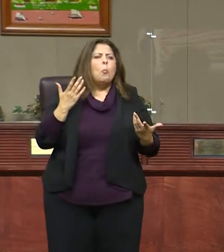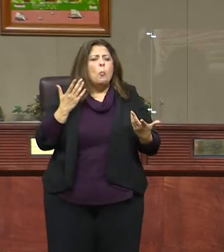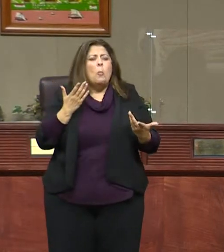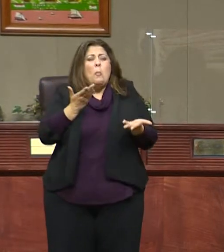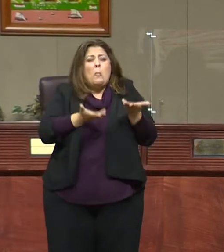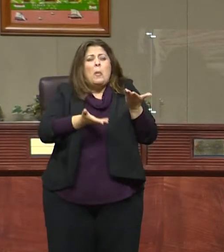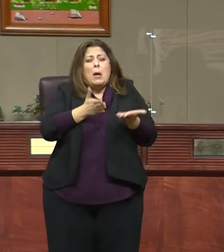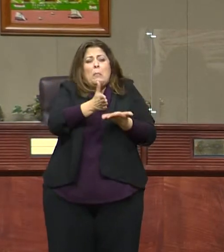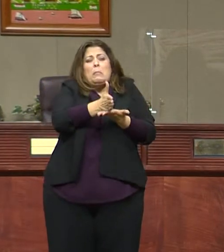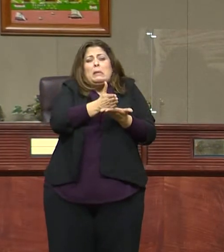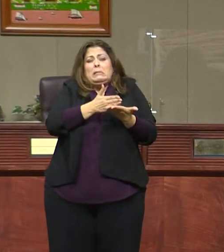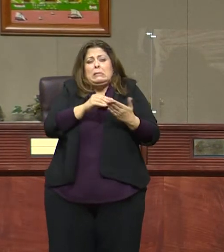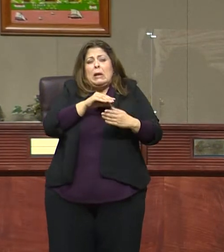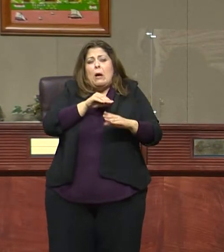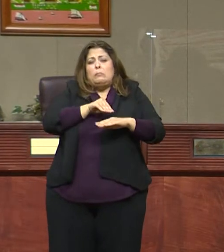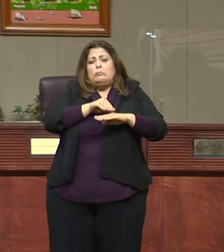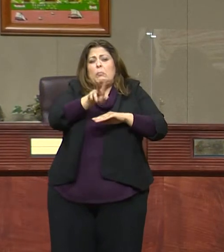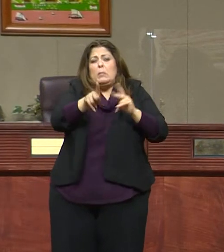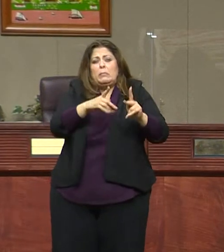vaccine hesitancy.